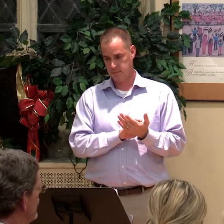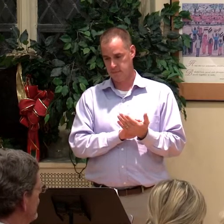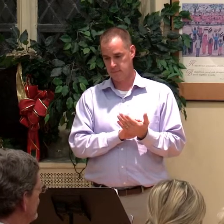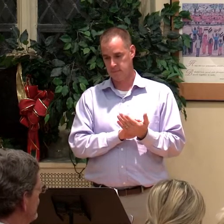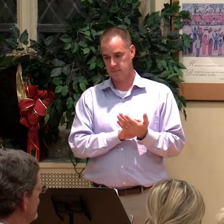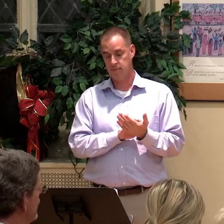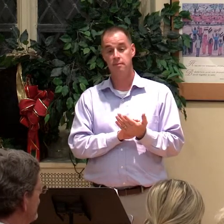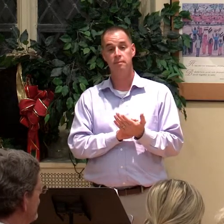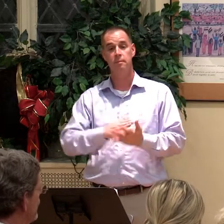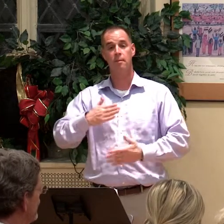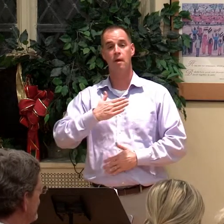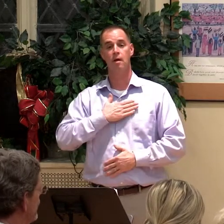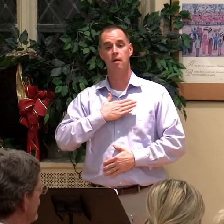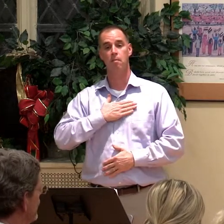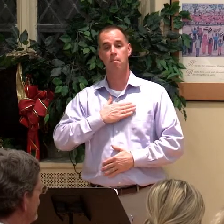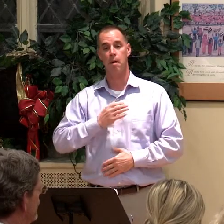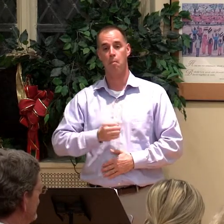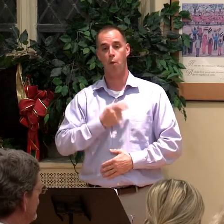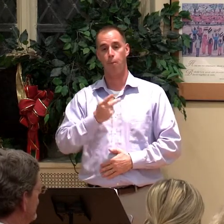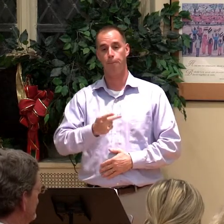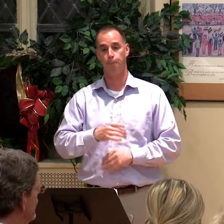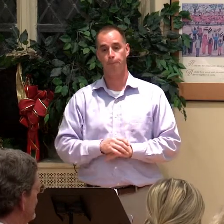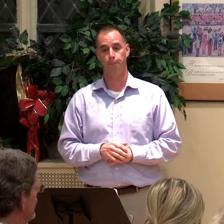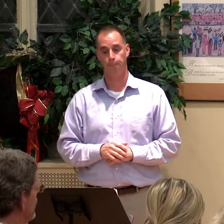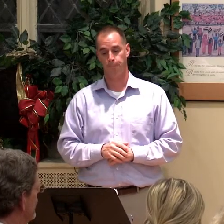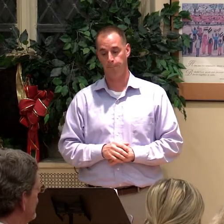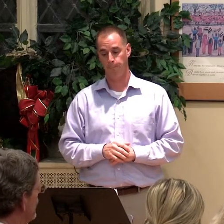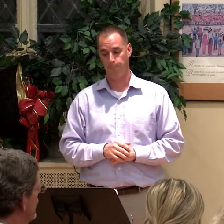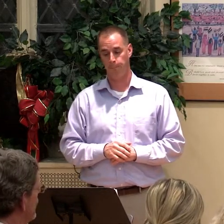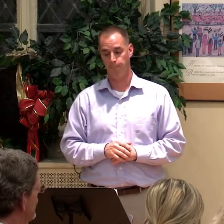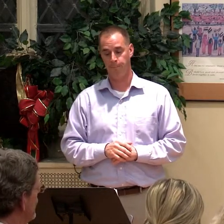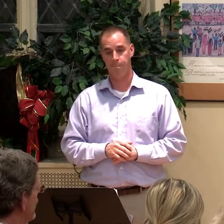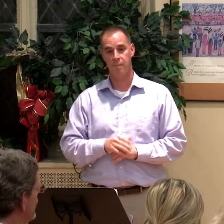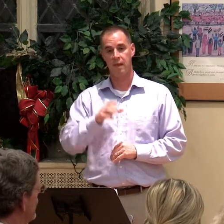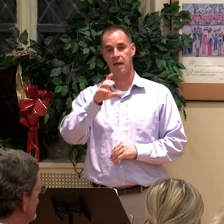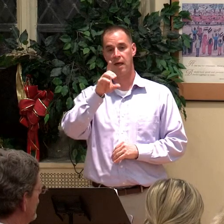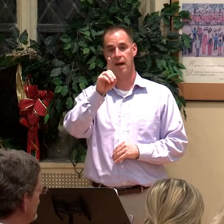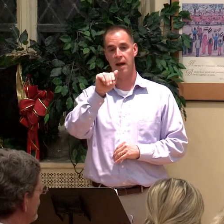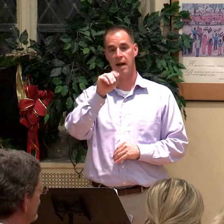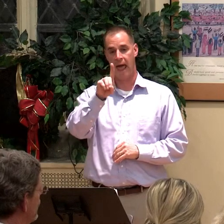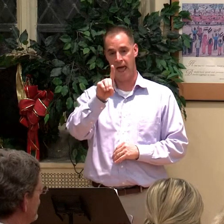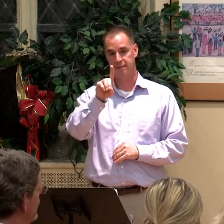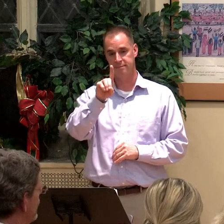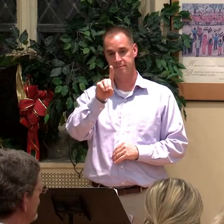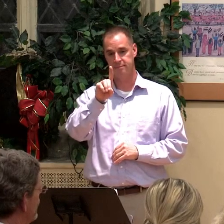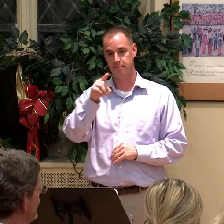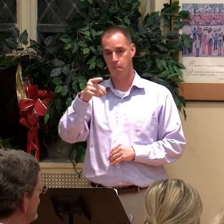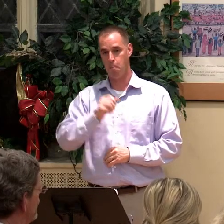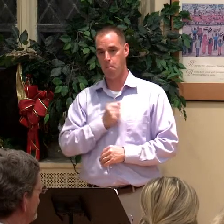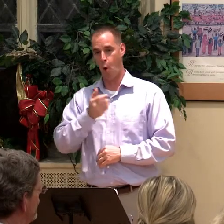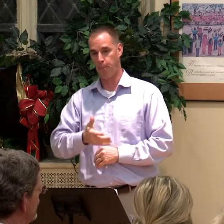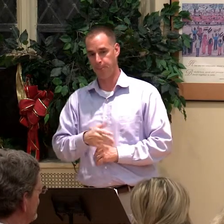Okay, so this is my poem, and it's entitled Dad Poem. Okay.